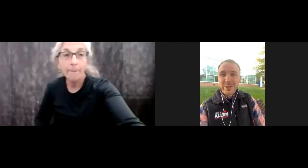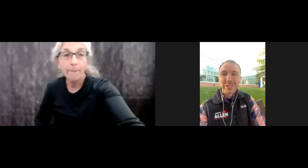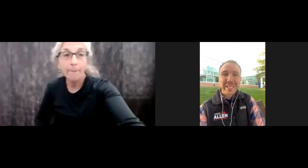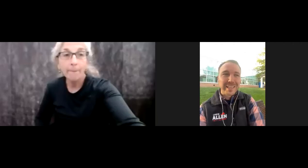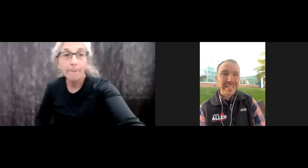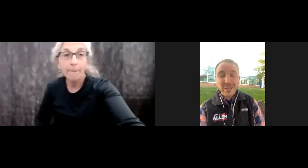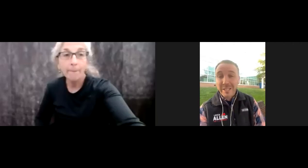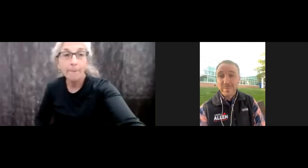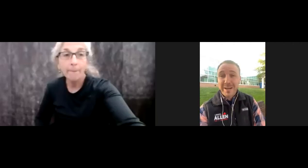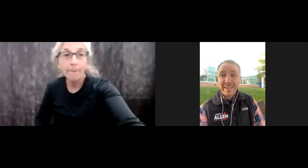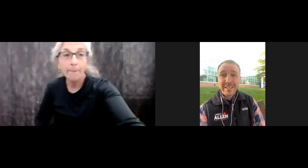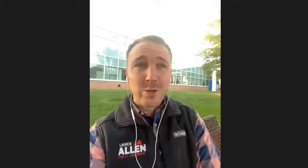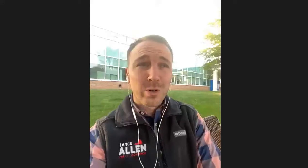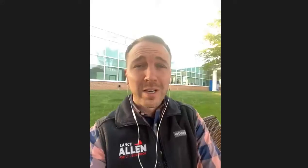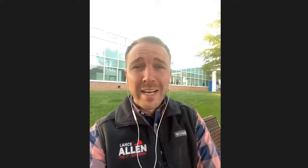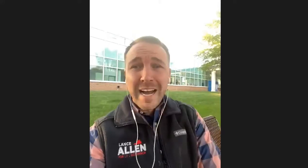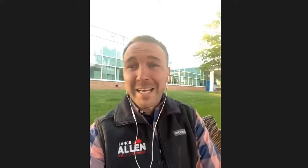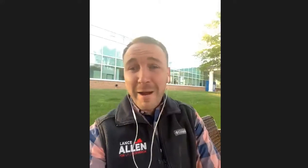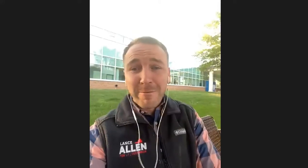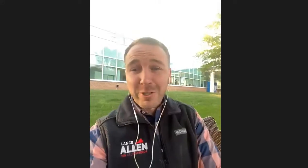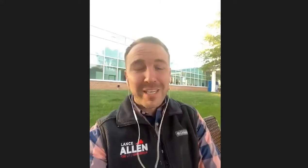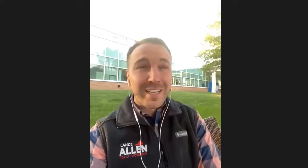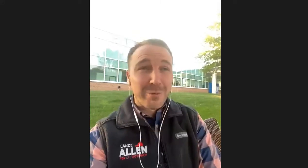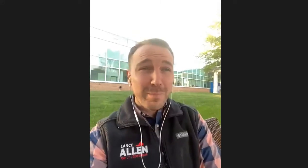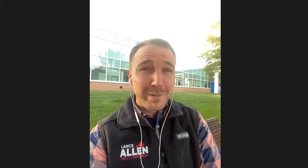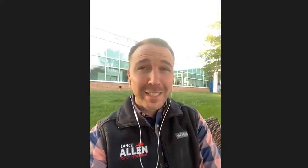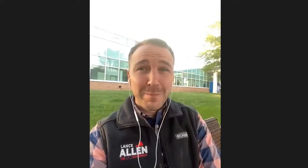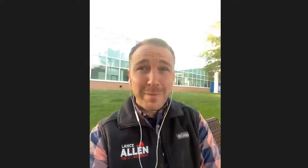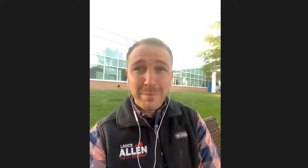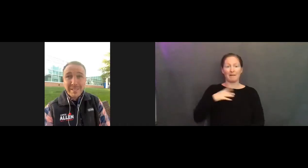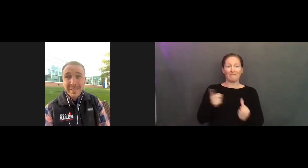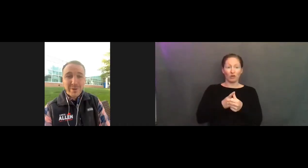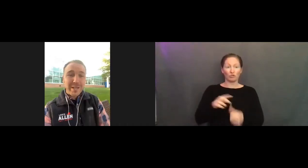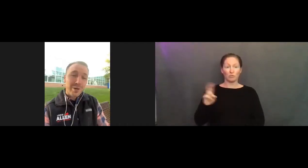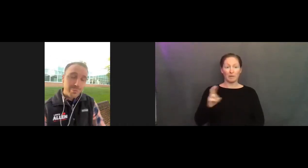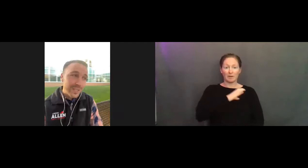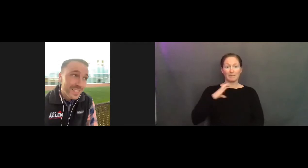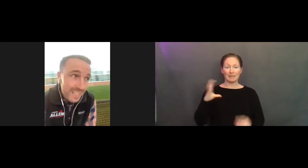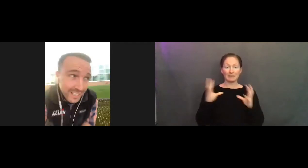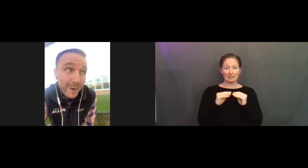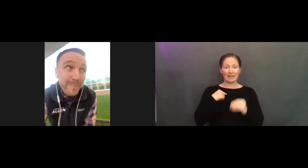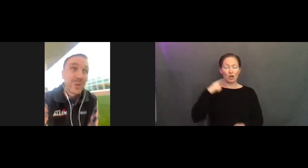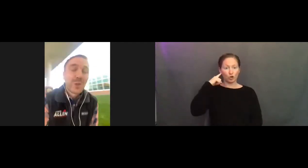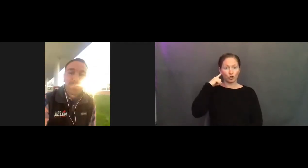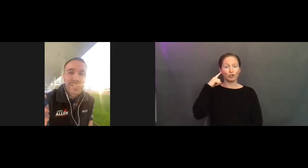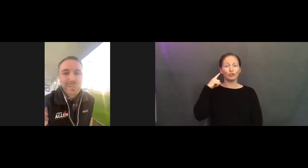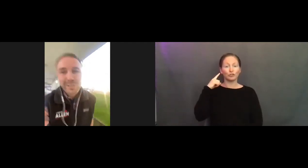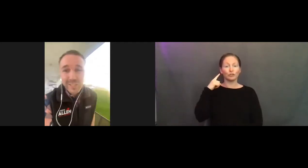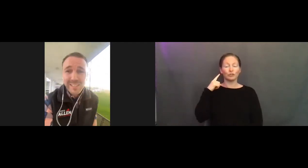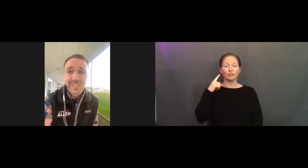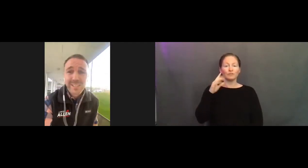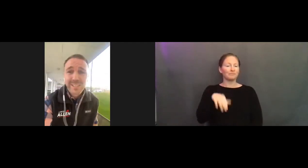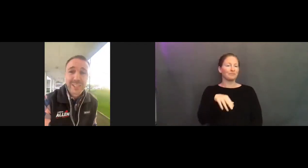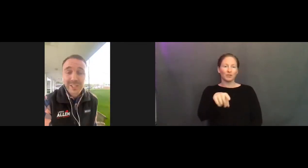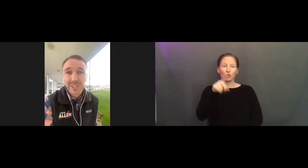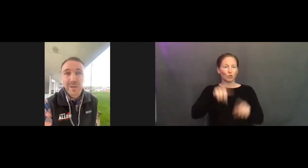You don't understand things unless you're behind the door. I think in my first Republican committee meeting, what I heard was you couldn't possibly